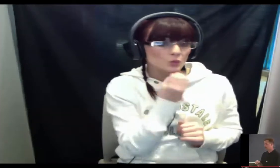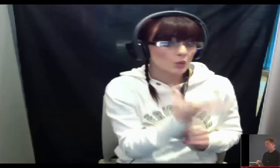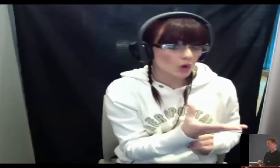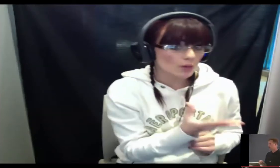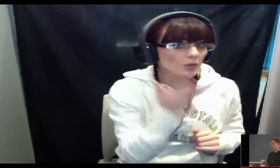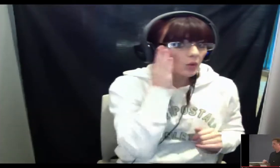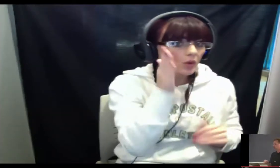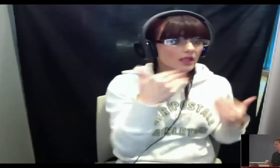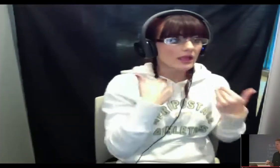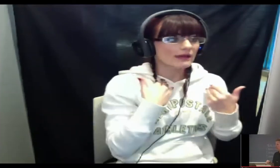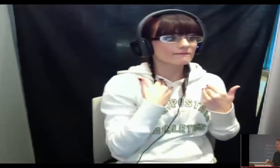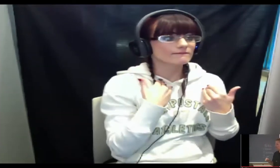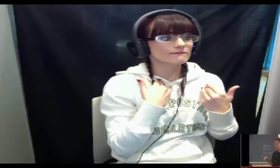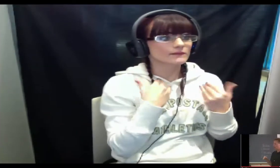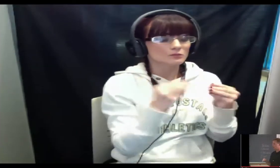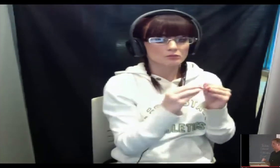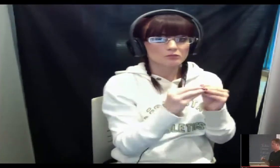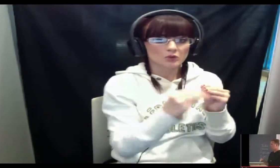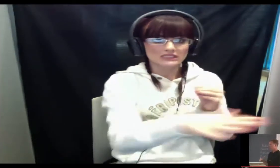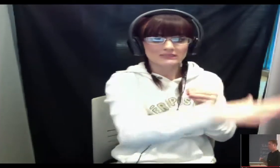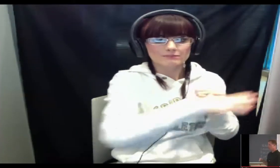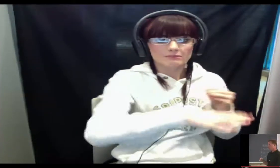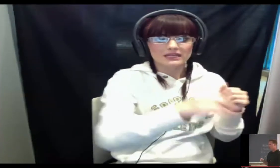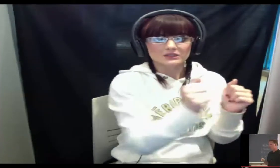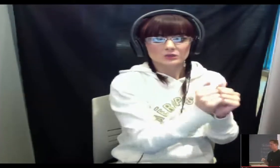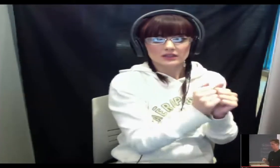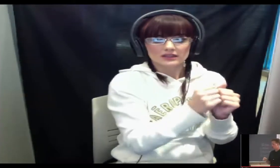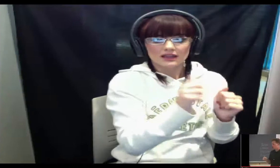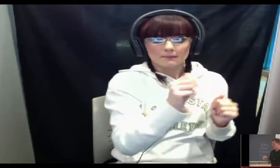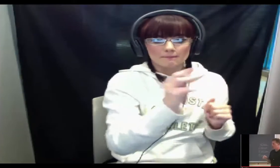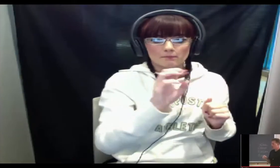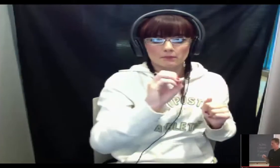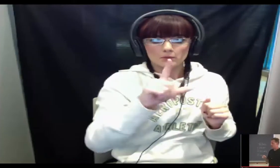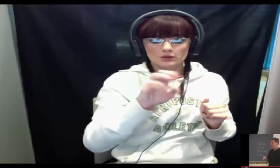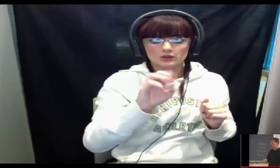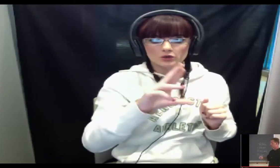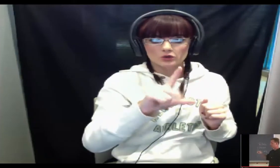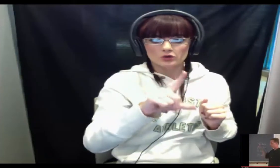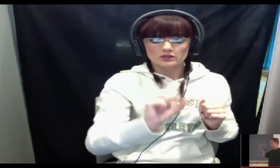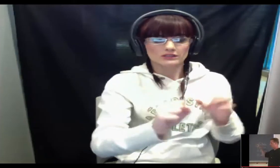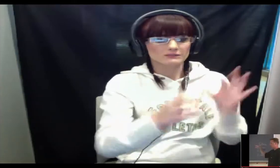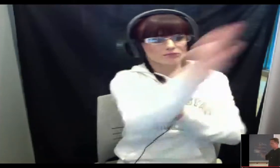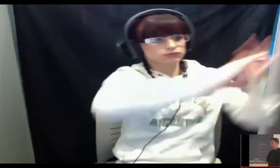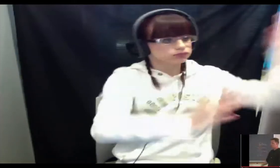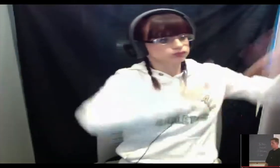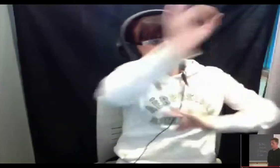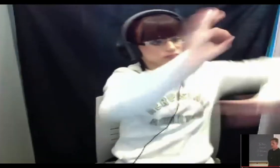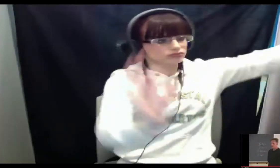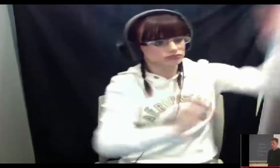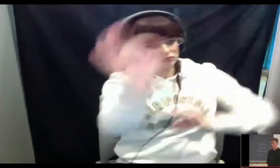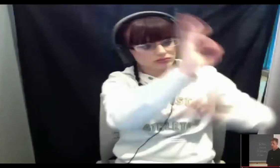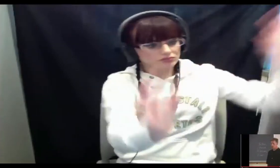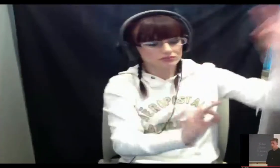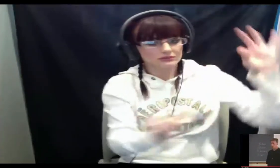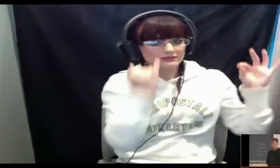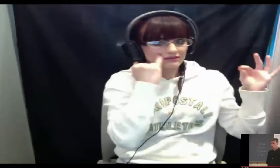molecules. If there's more space between the air molecules, what does that mean that you can put in those spaces?